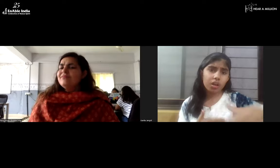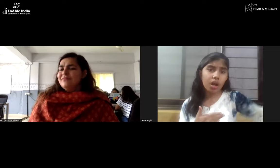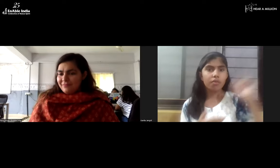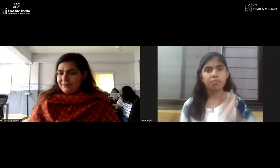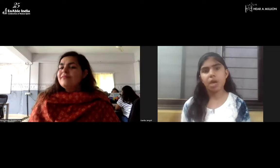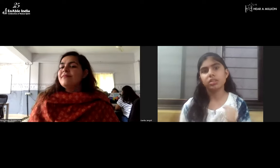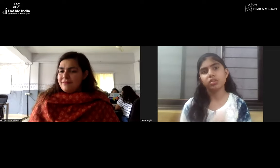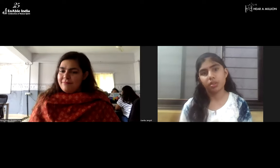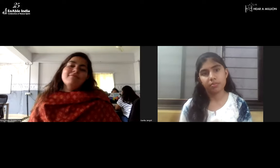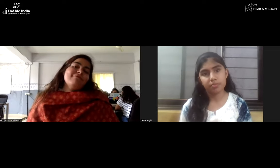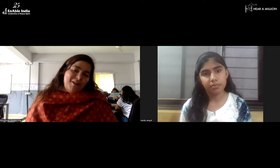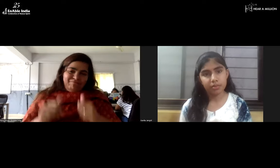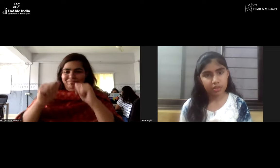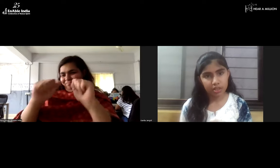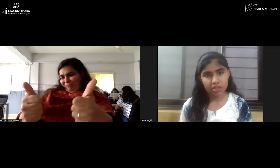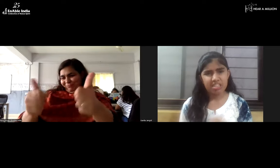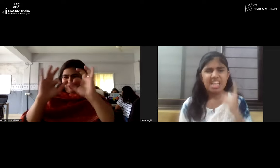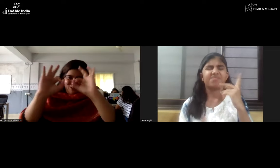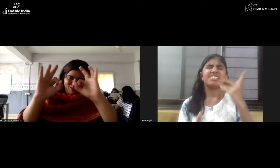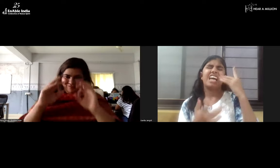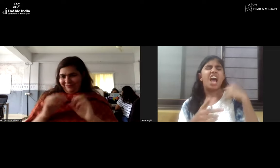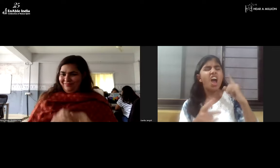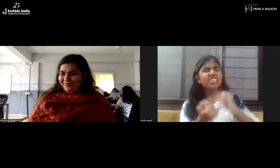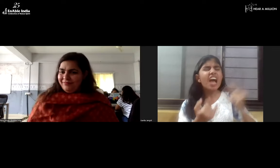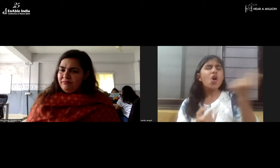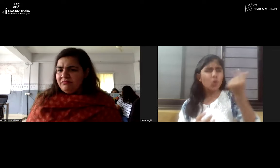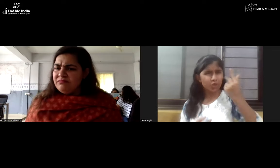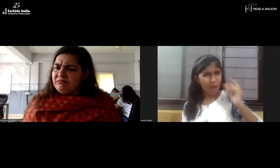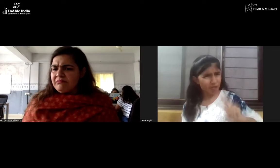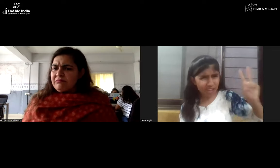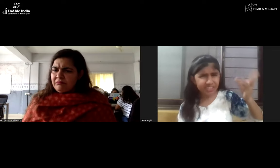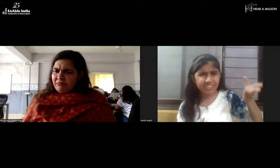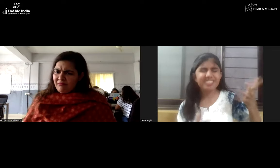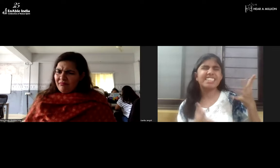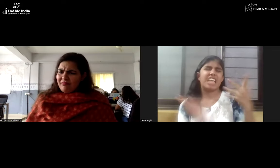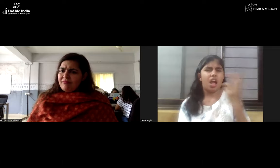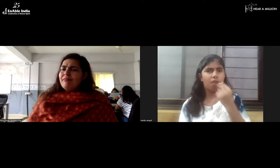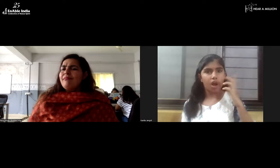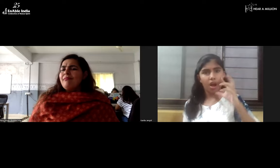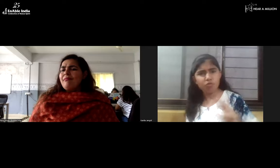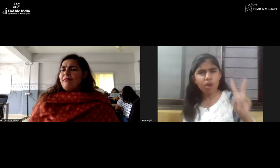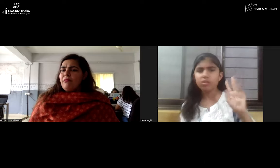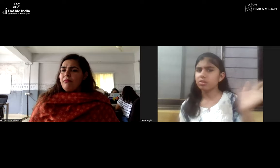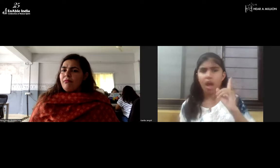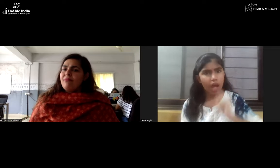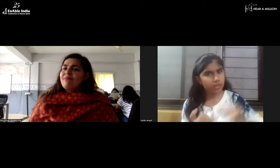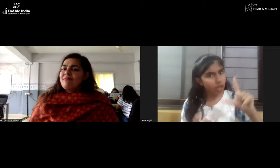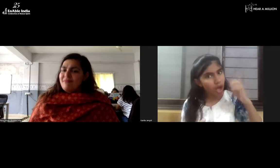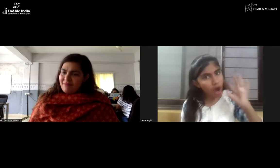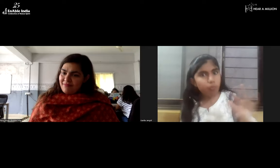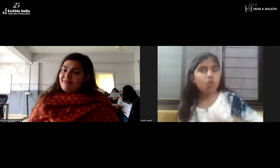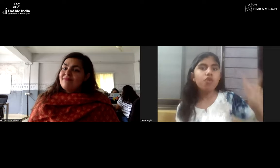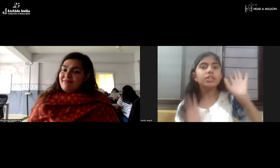first, we will start with you, Kavita. And we will only have you on the spotlight. Rest of you, you can still be here with your videos